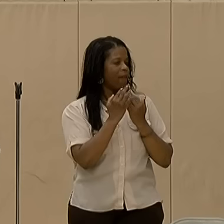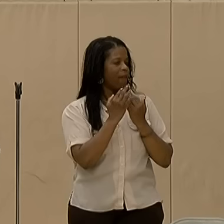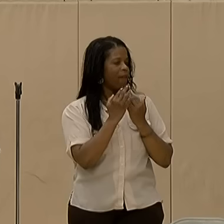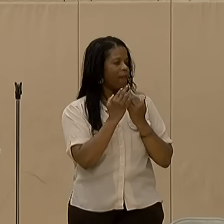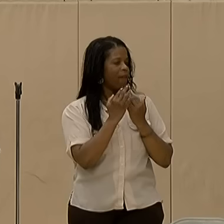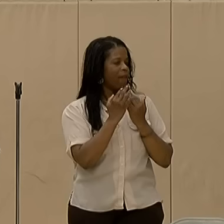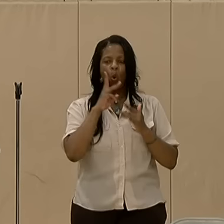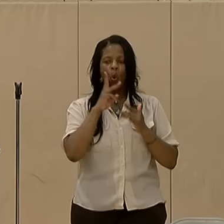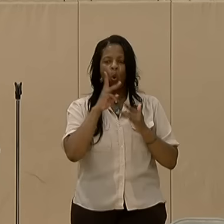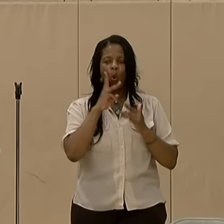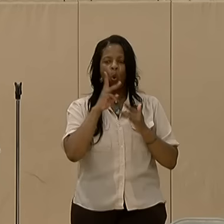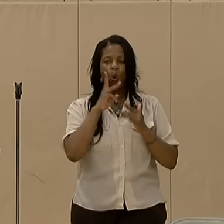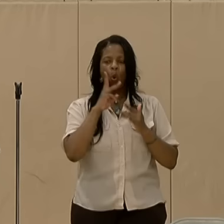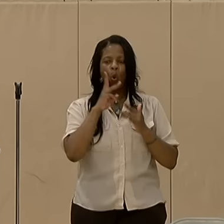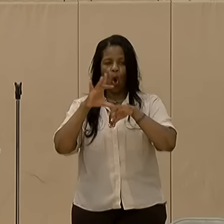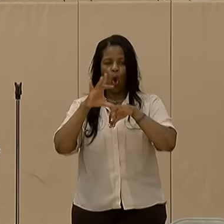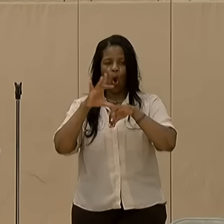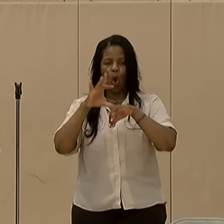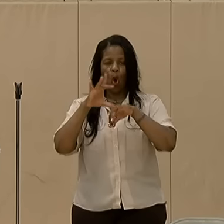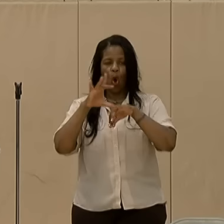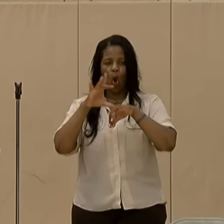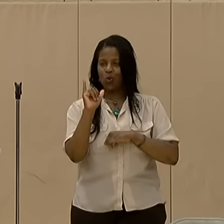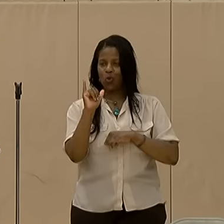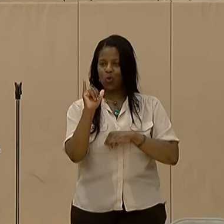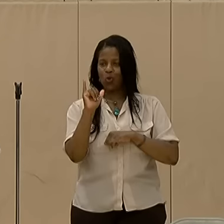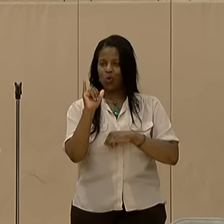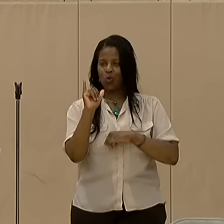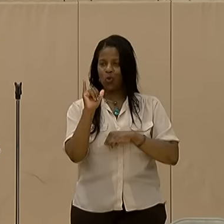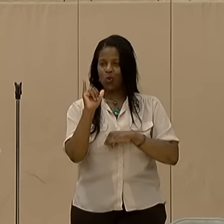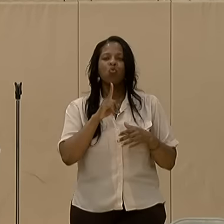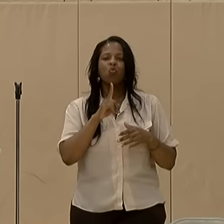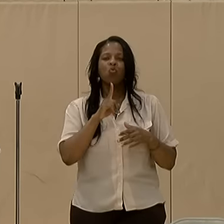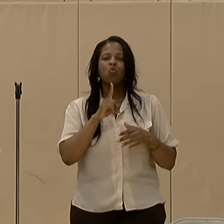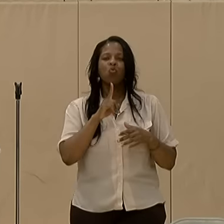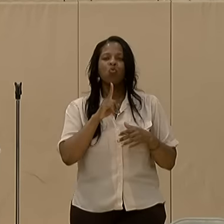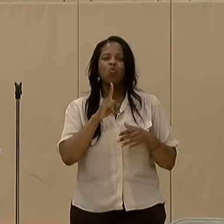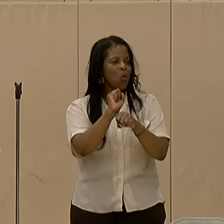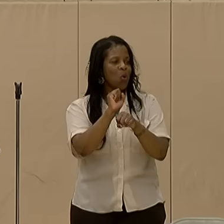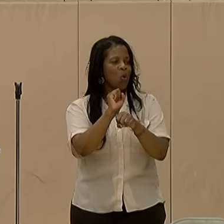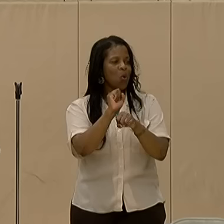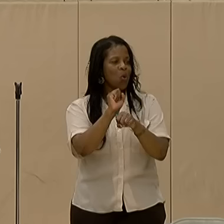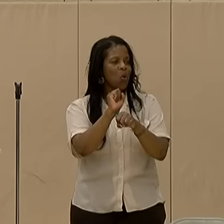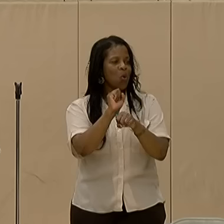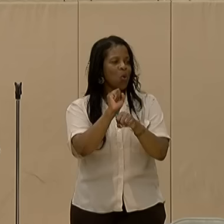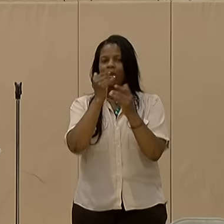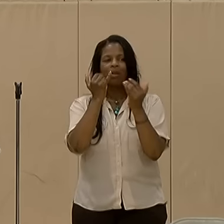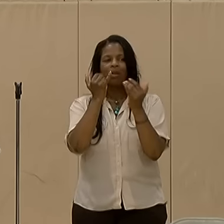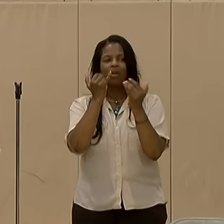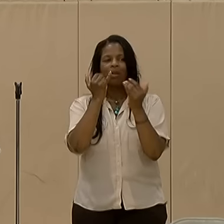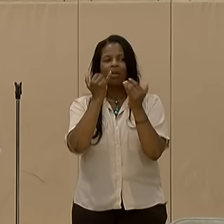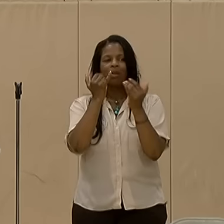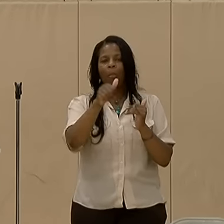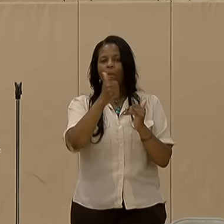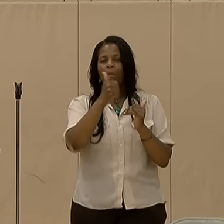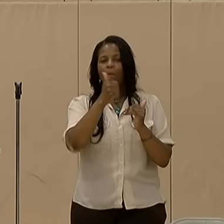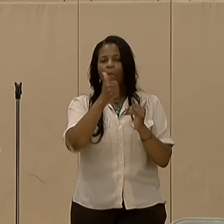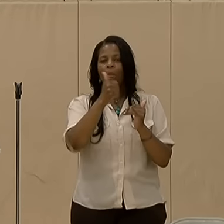earthquakes. So they're on the front lines working hard right now. The other agencies, Kern